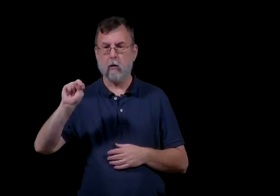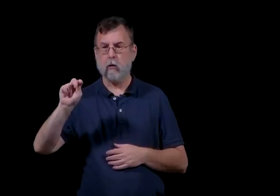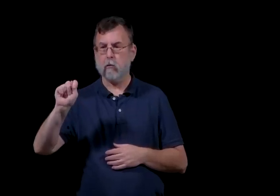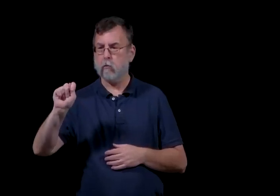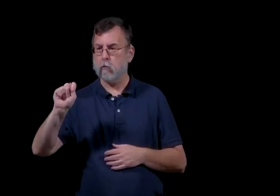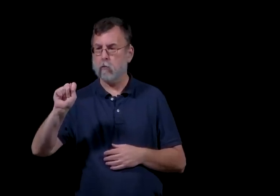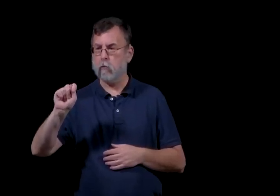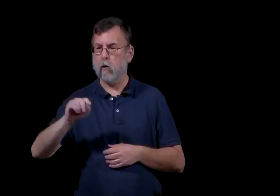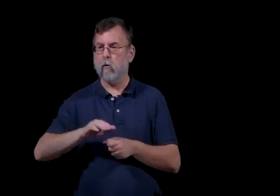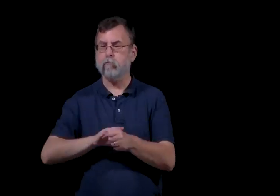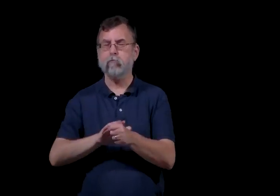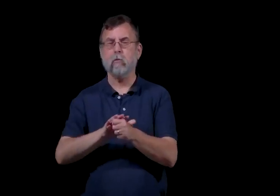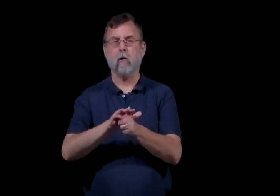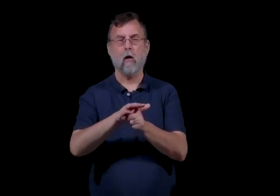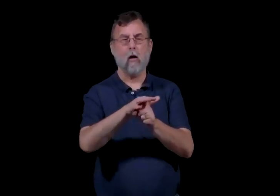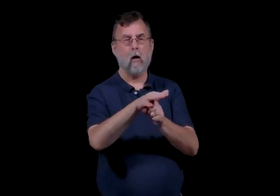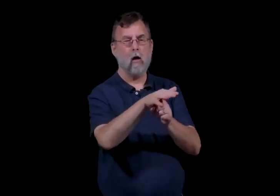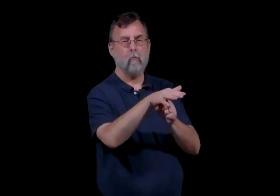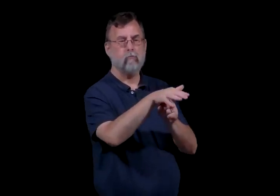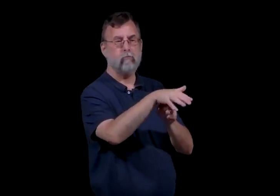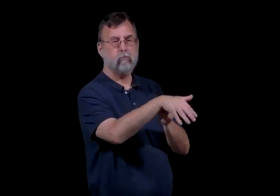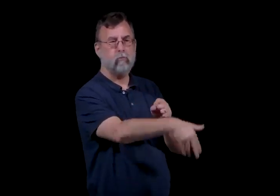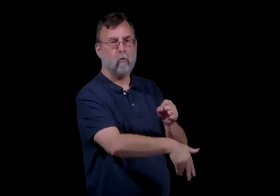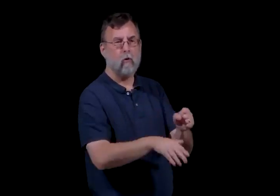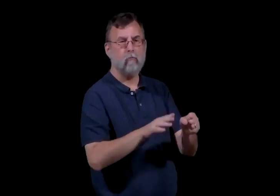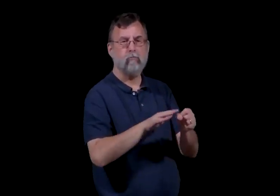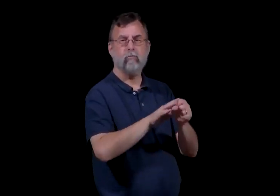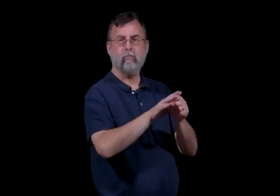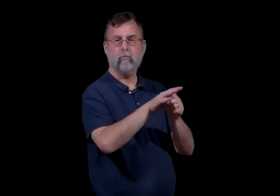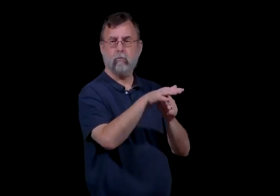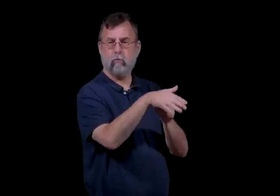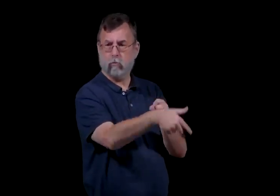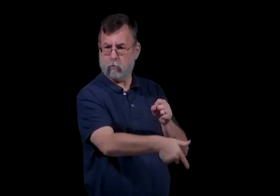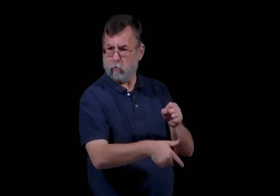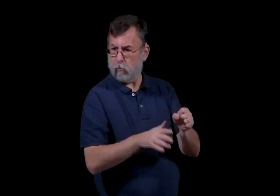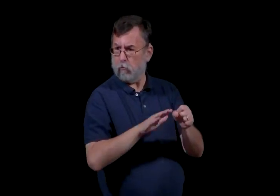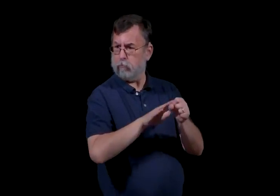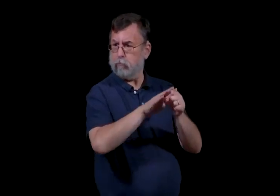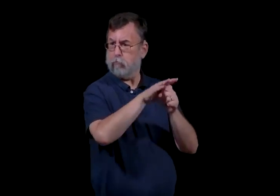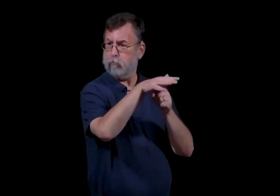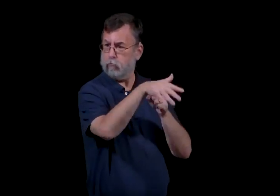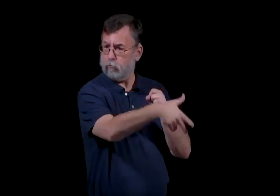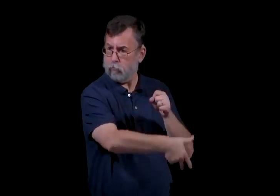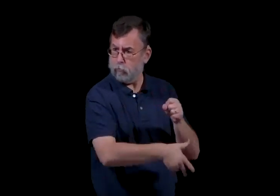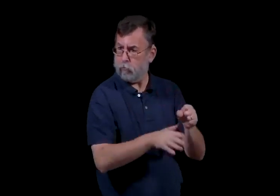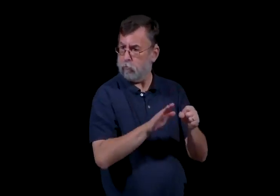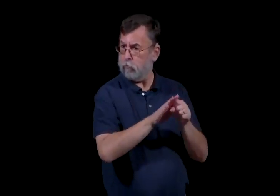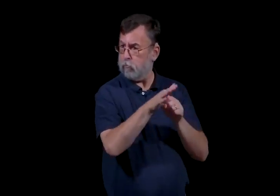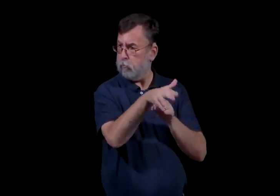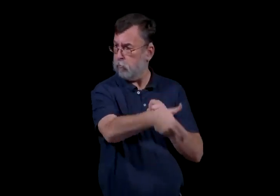He provides abundantly. So that spilling over means abundantly.